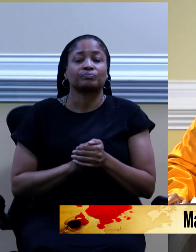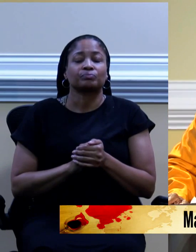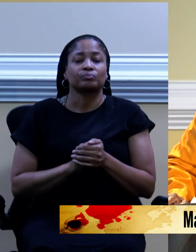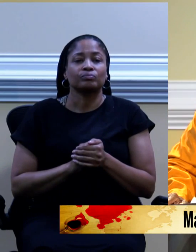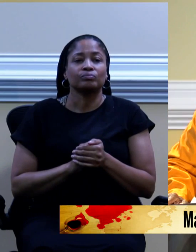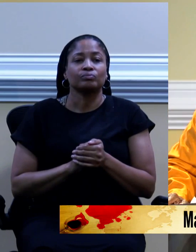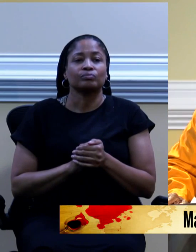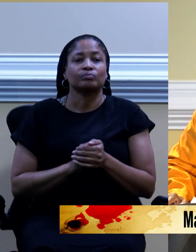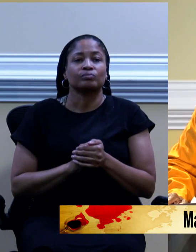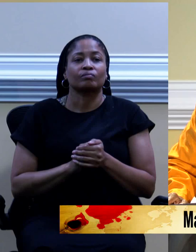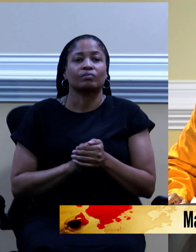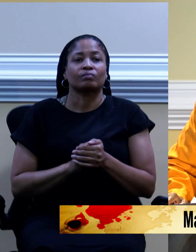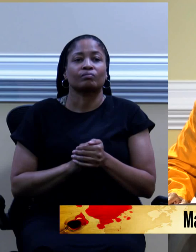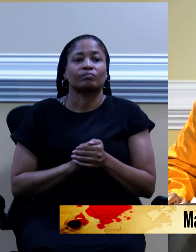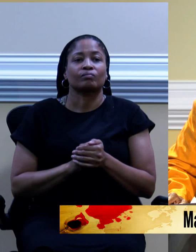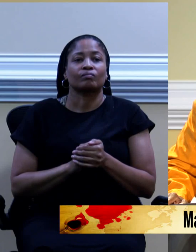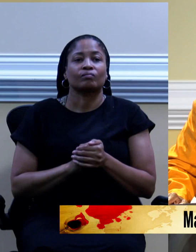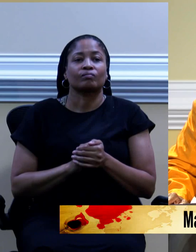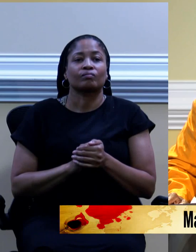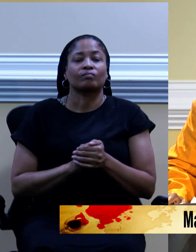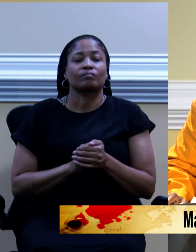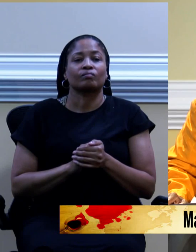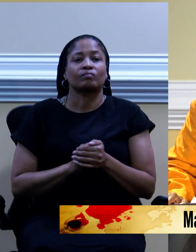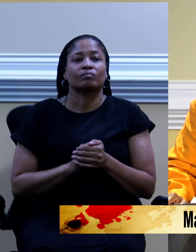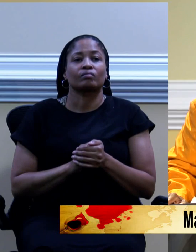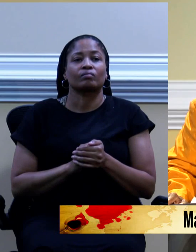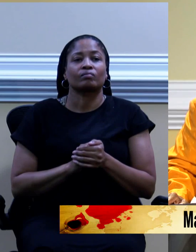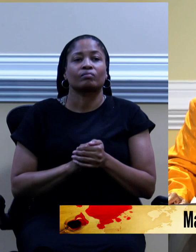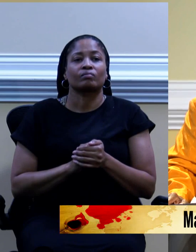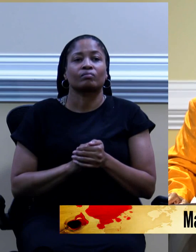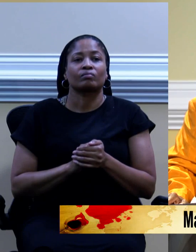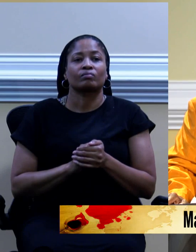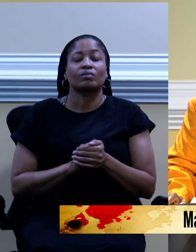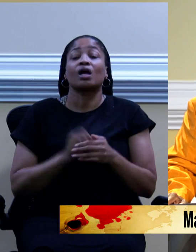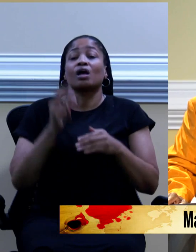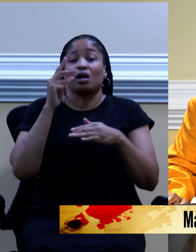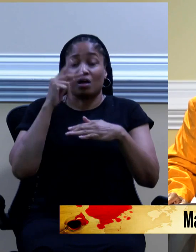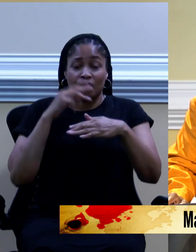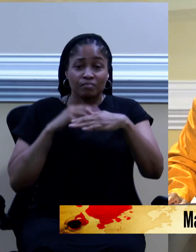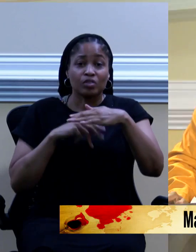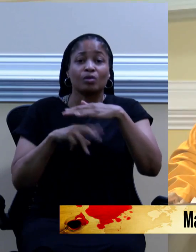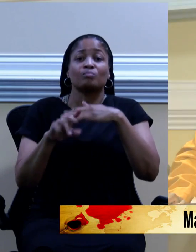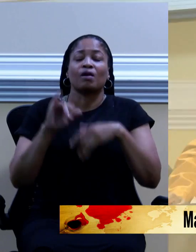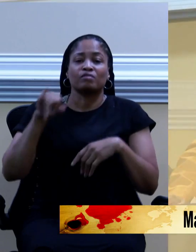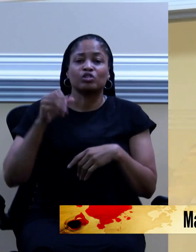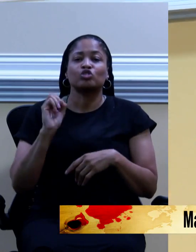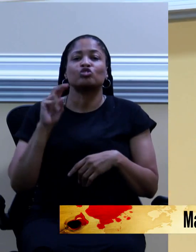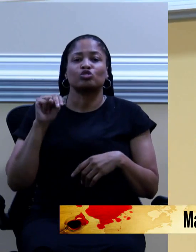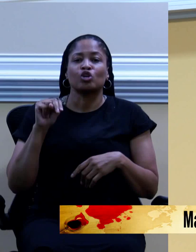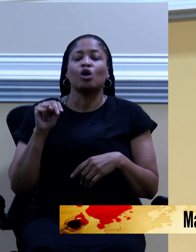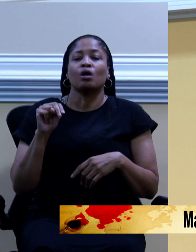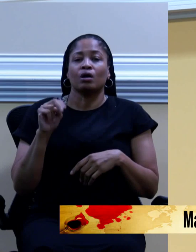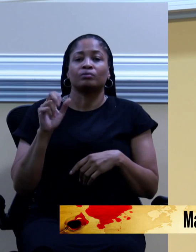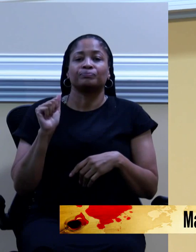after a sign. But ain't no sign going to be given to it but the sign of the prophet Jonah. Go ahead and read. For as Jonas was 3 days and